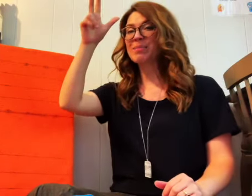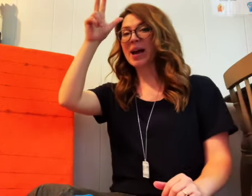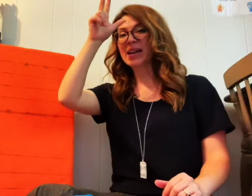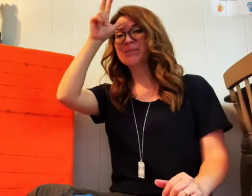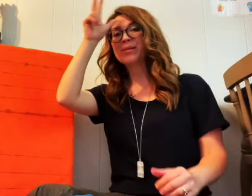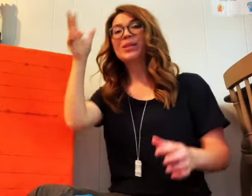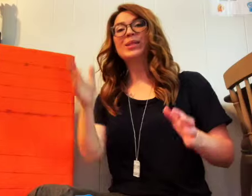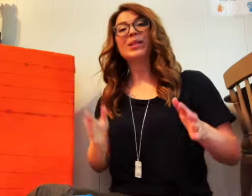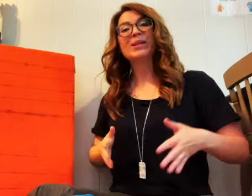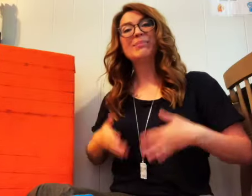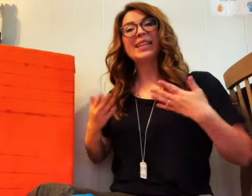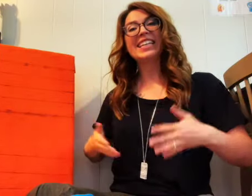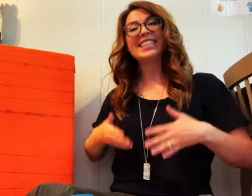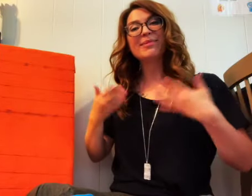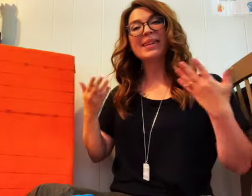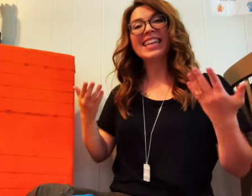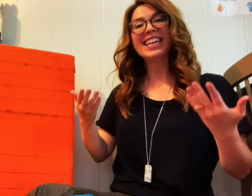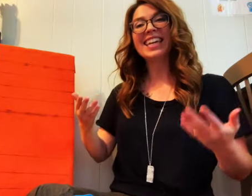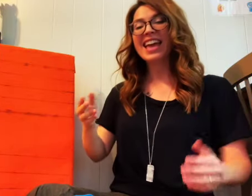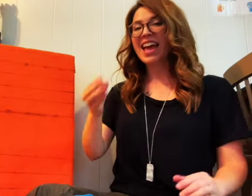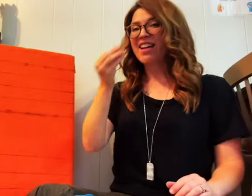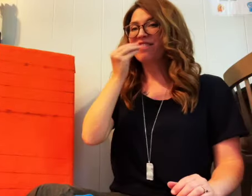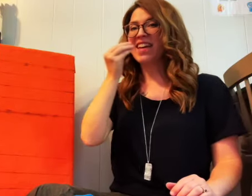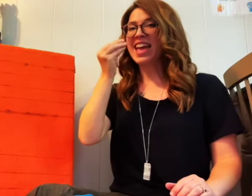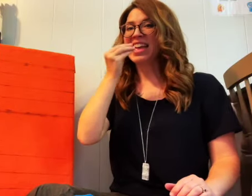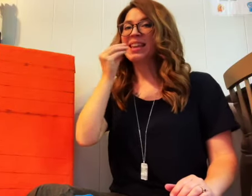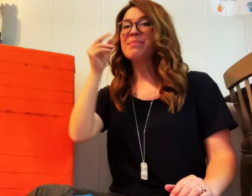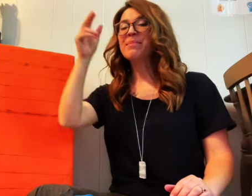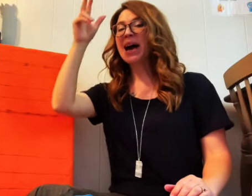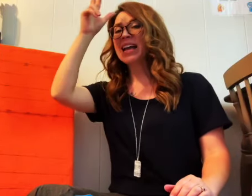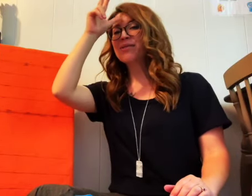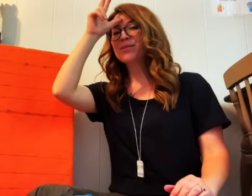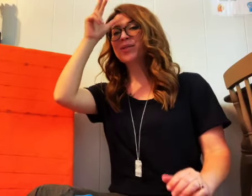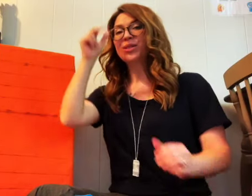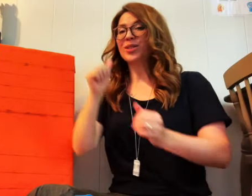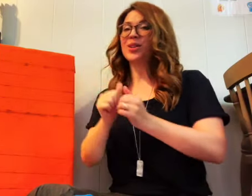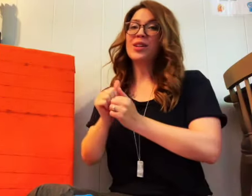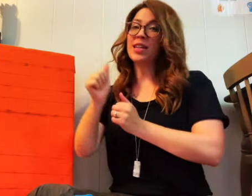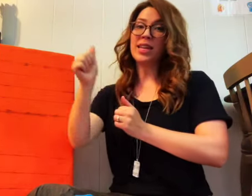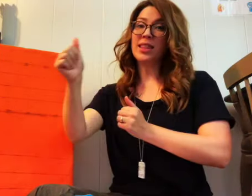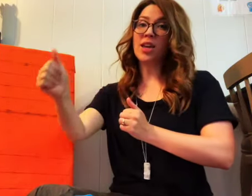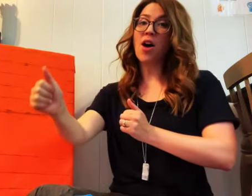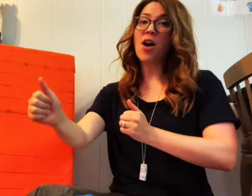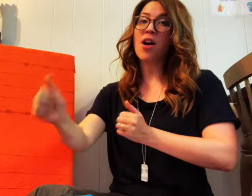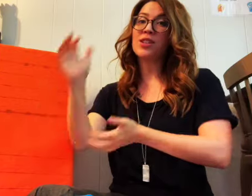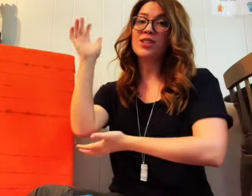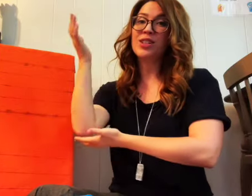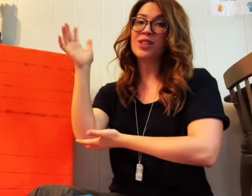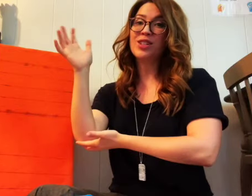my rooster pleased me. Fed my rooster 'neath yonder